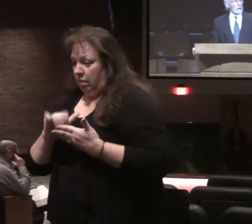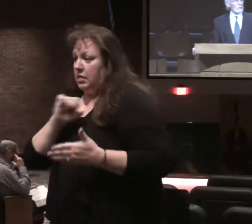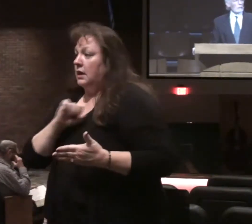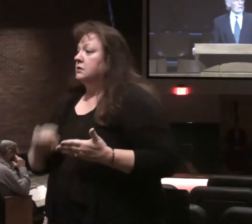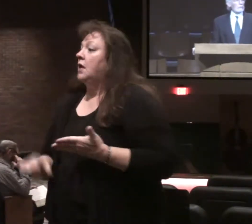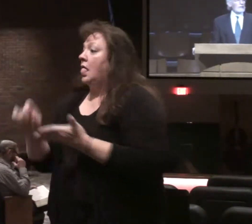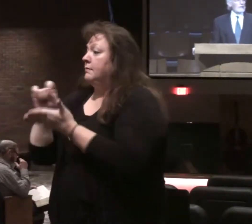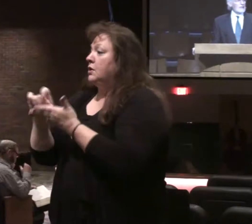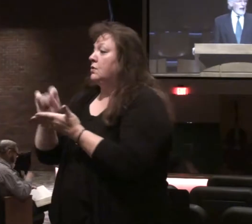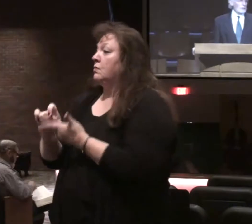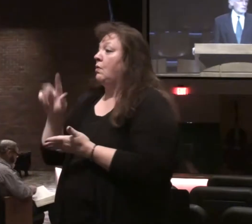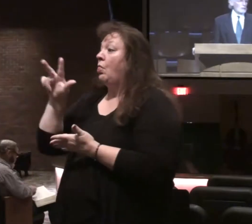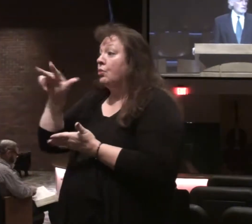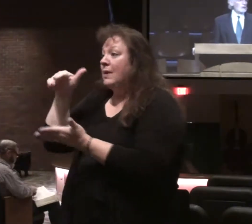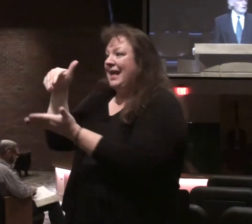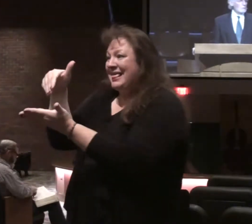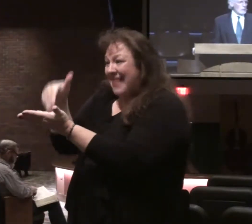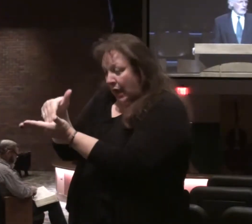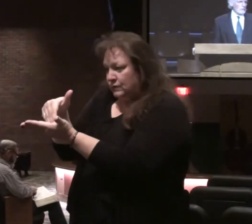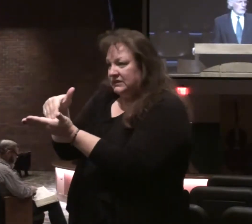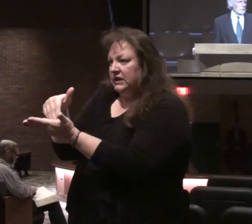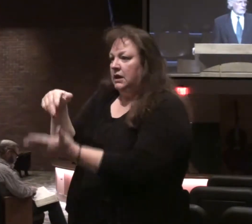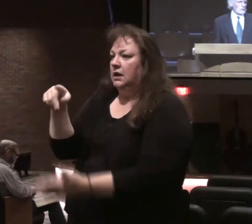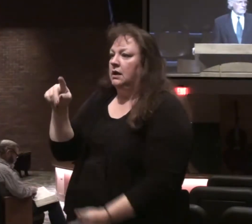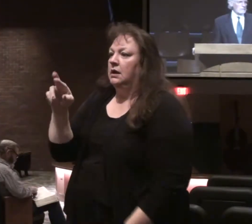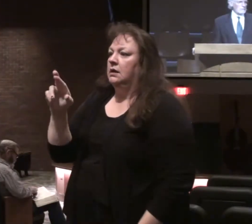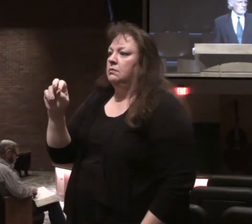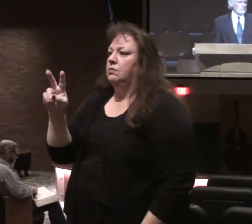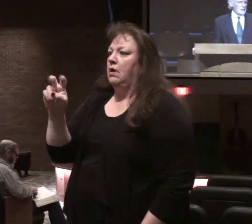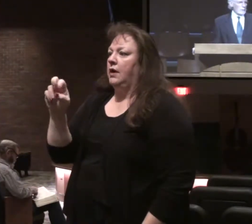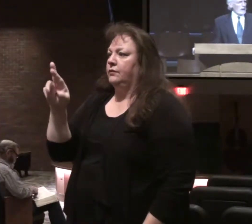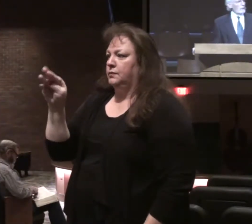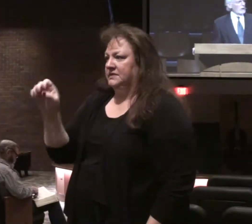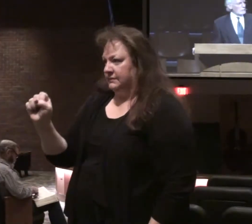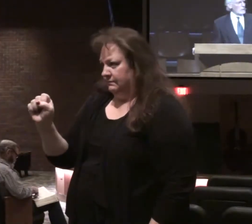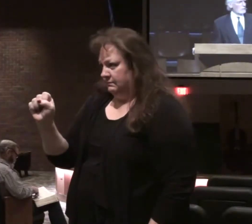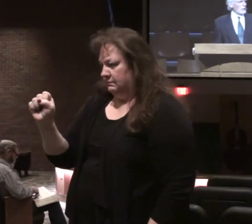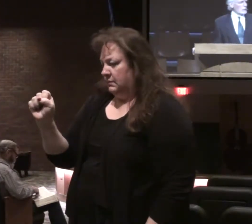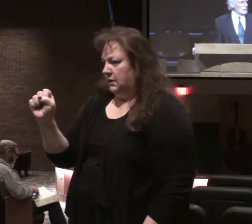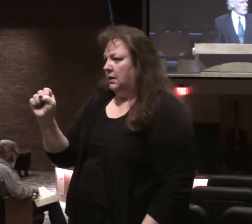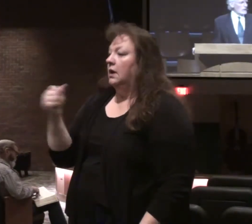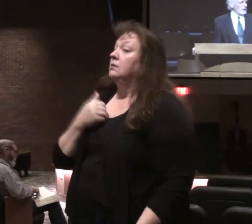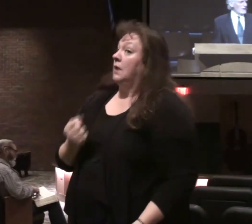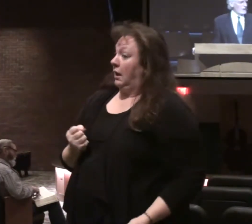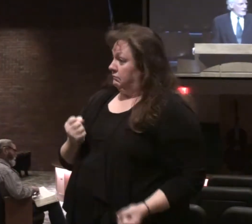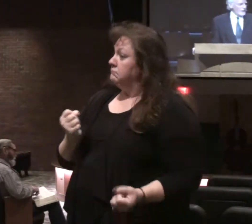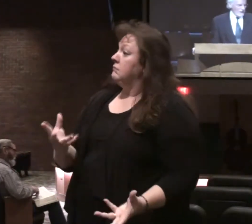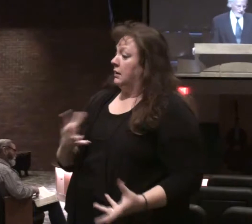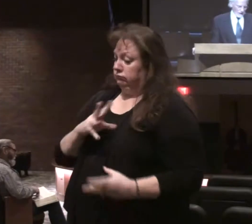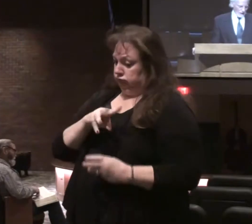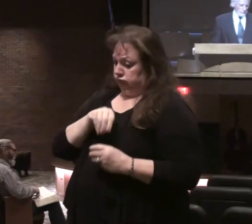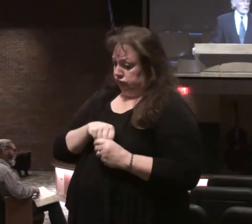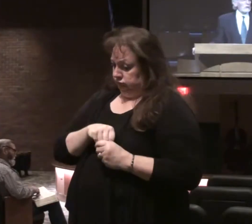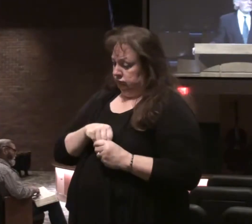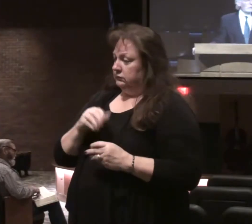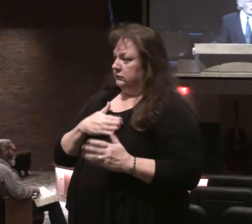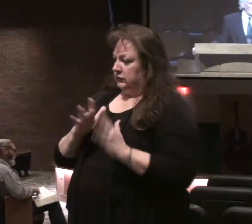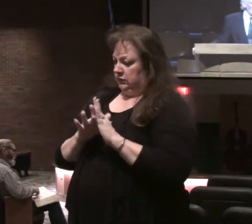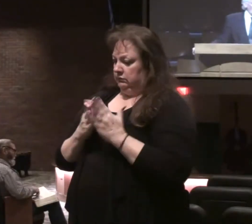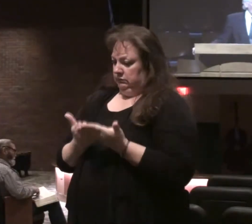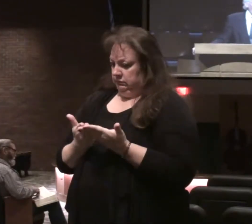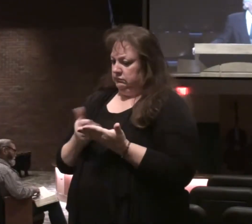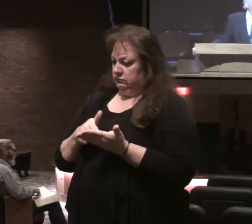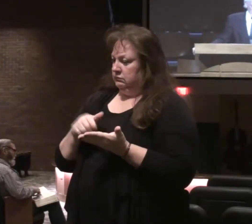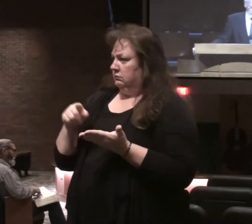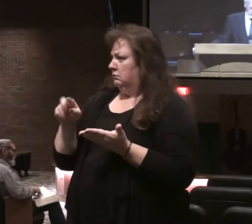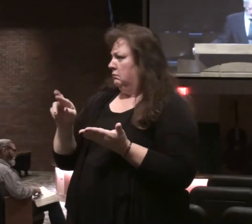Solomon wrote 3,000 proverbs. We have a number of those in our book of